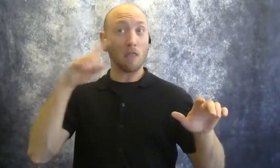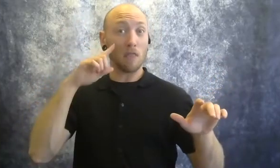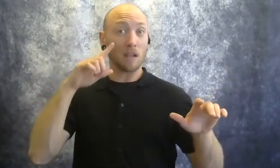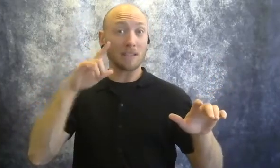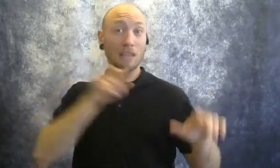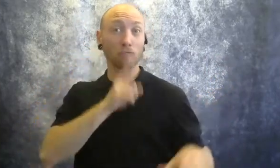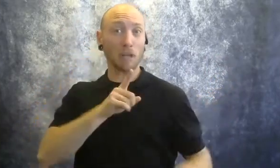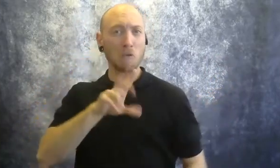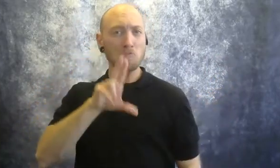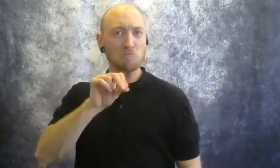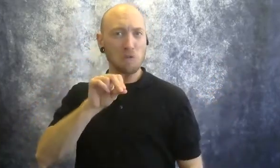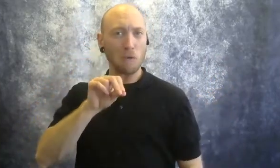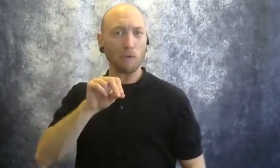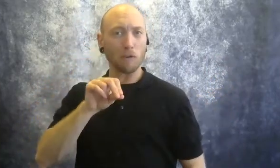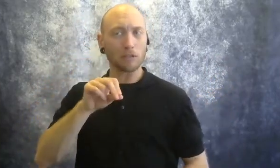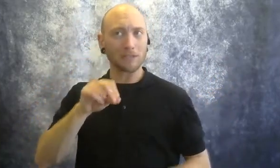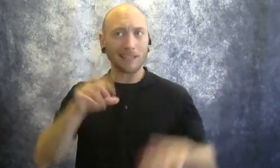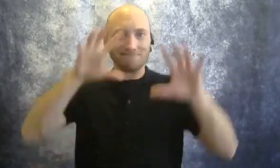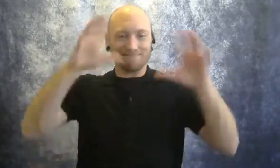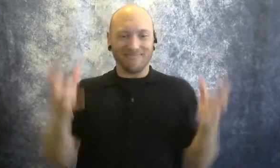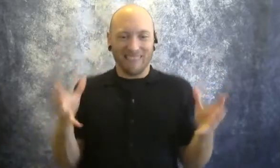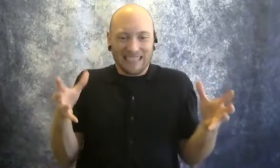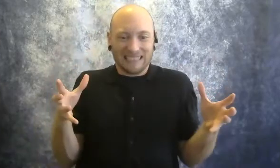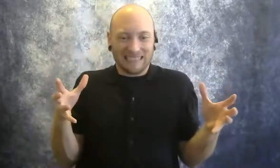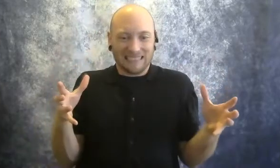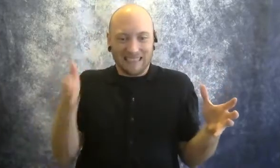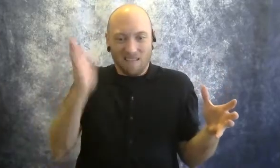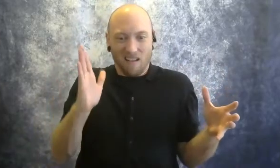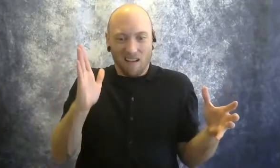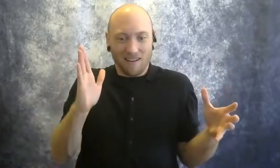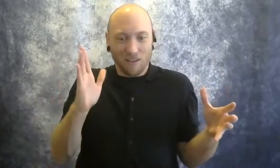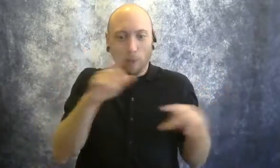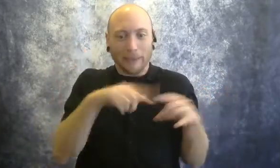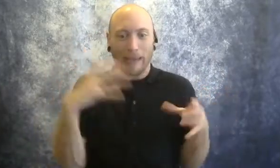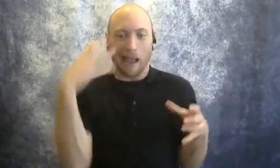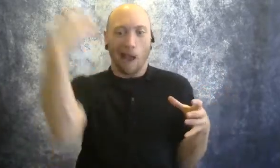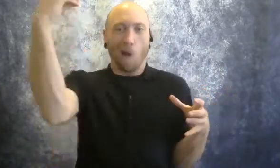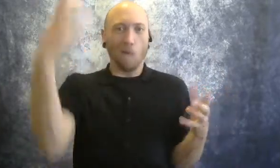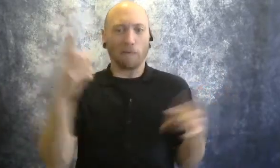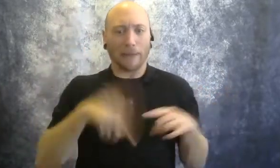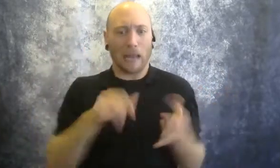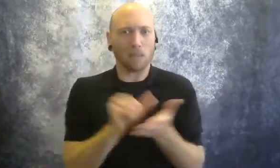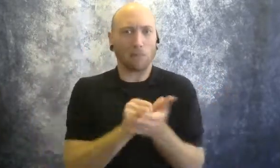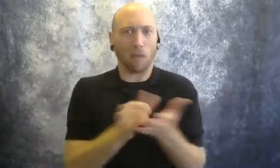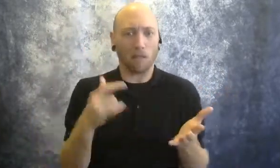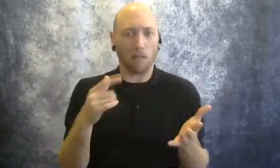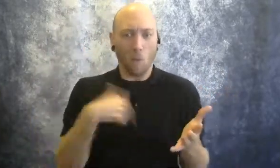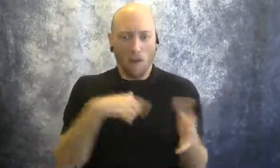but it is not reality. You cannot be outside the circle. You know, none of us can be.